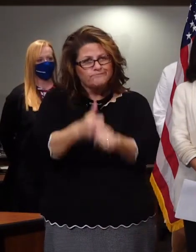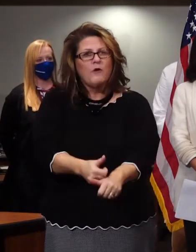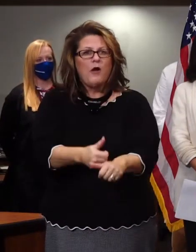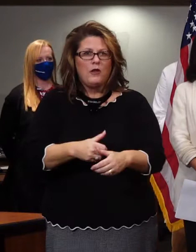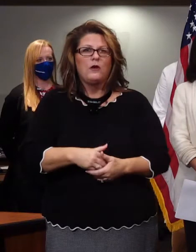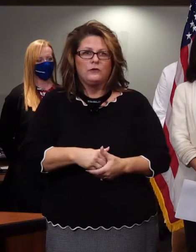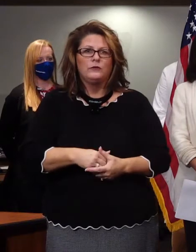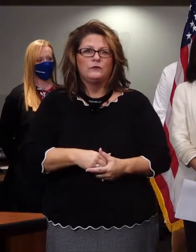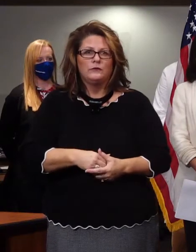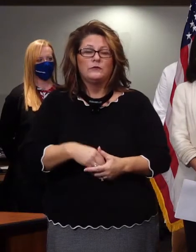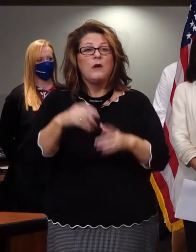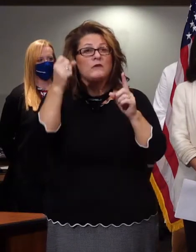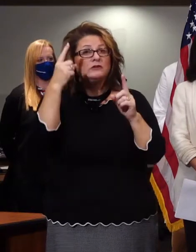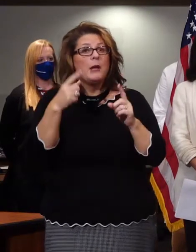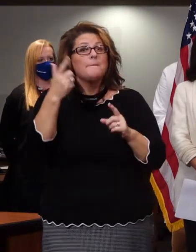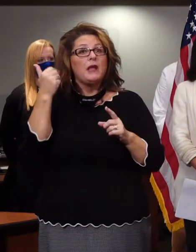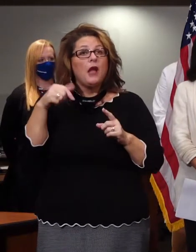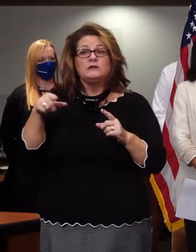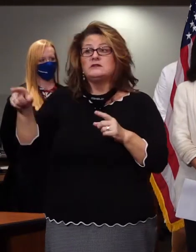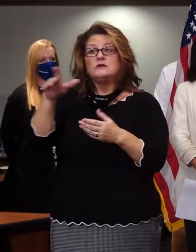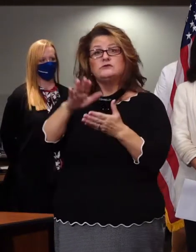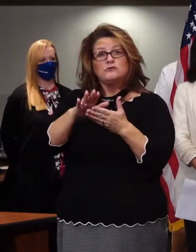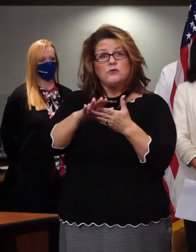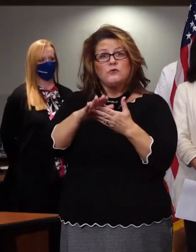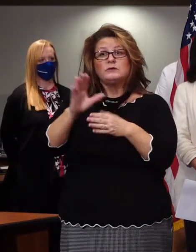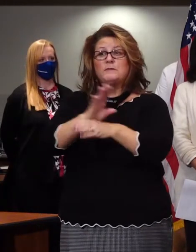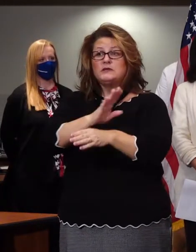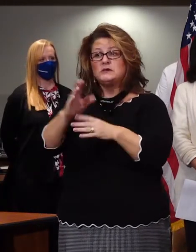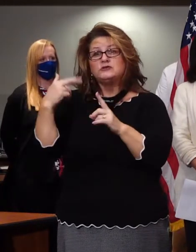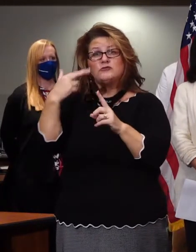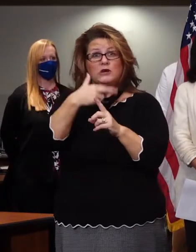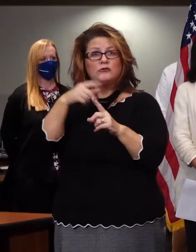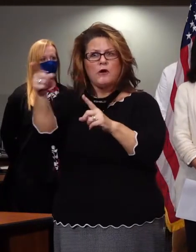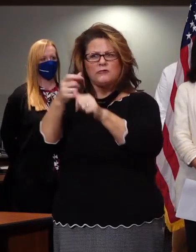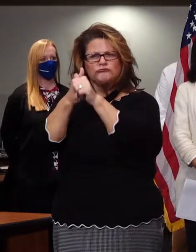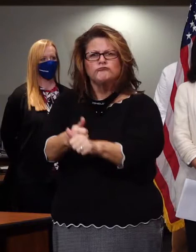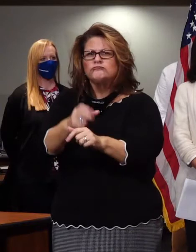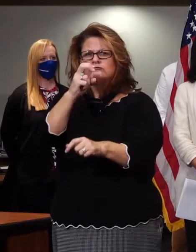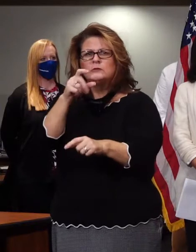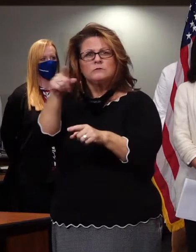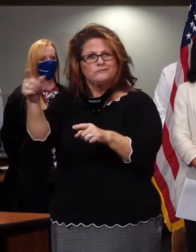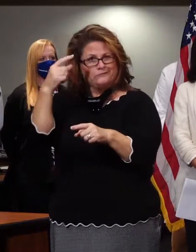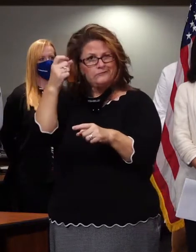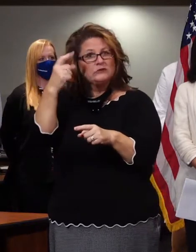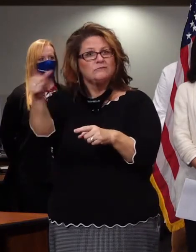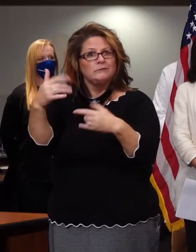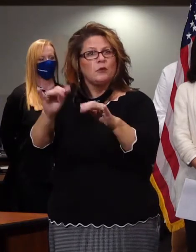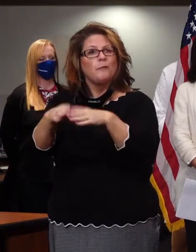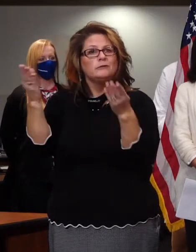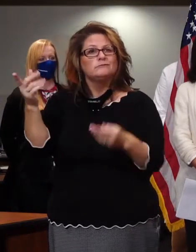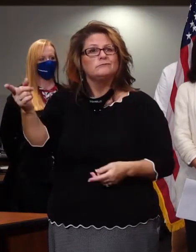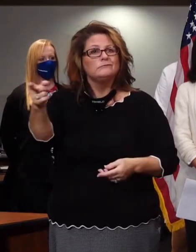protocols has allowed our schools, businesses, restaurants, manufacturers, and our state government to operate safely and